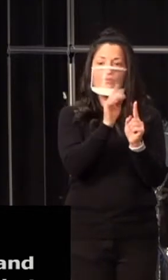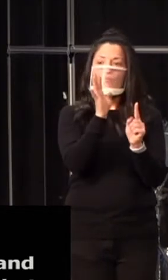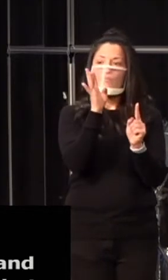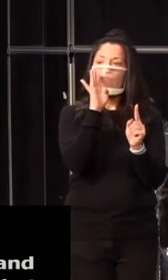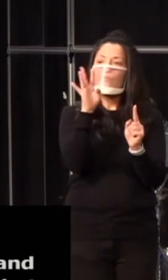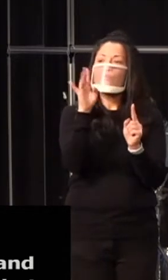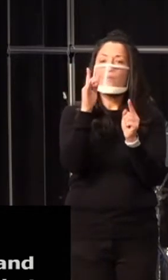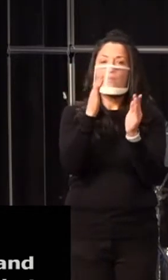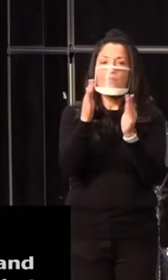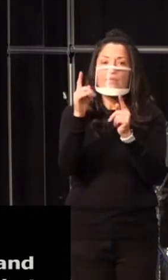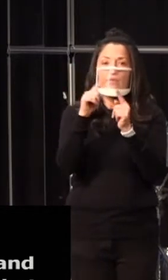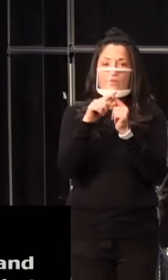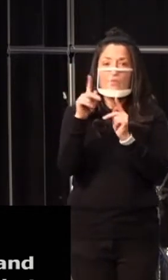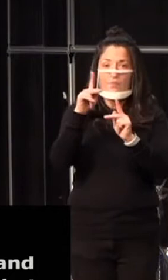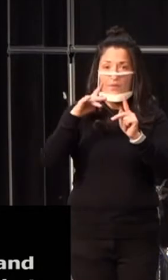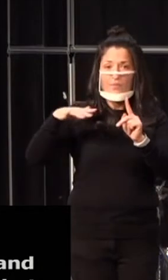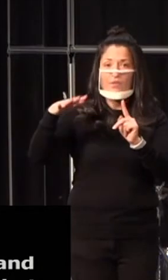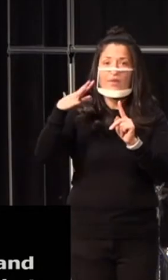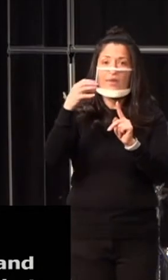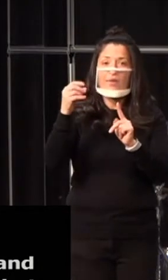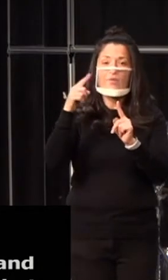is pretty amazing.